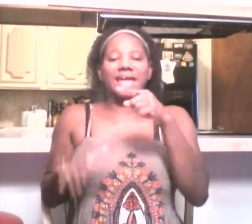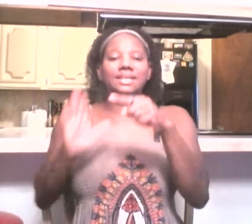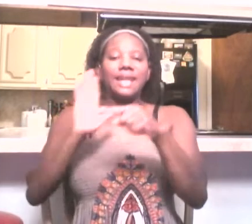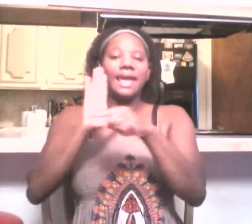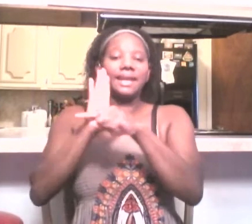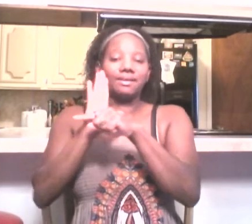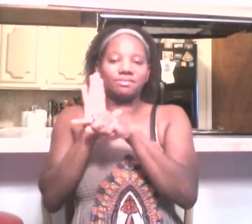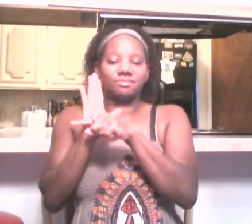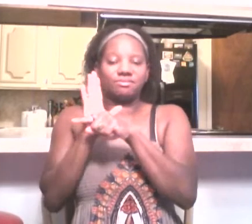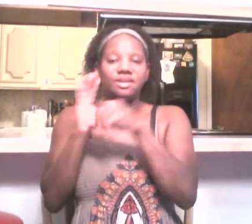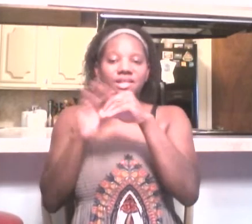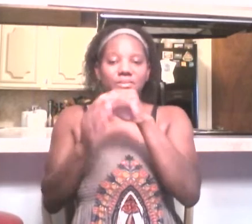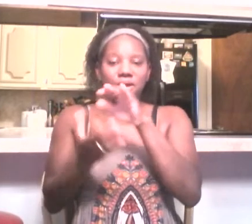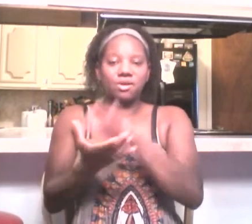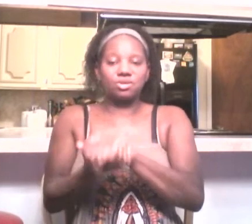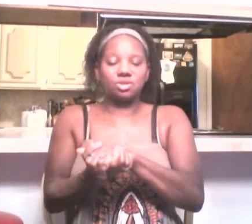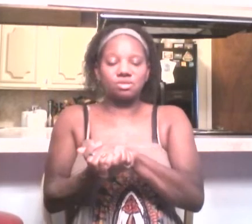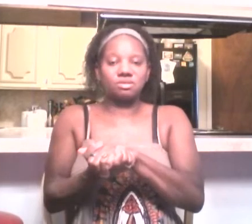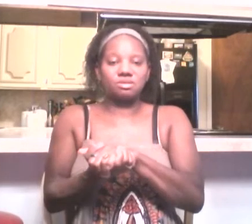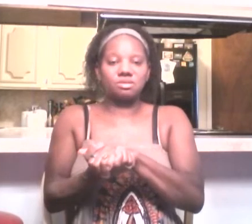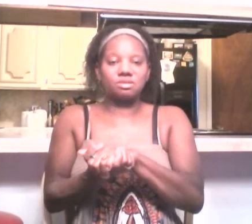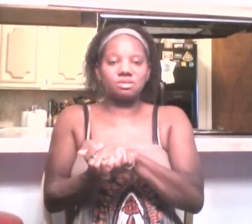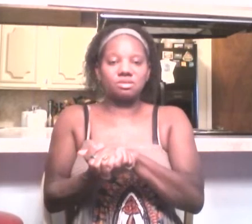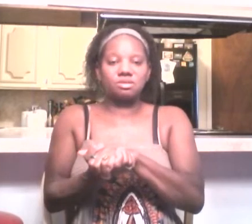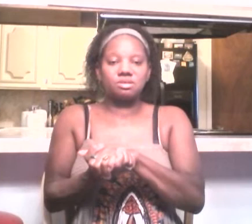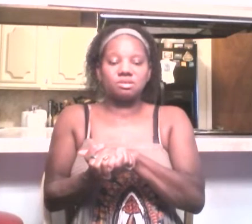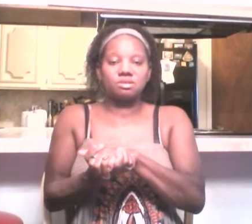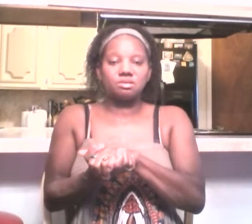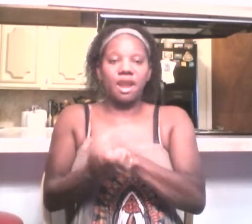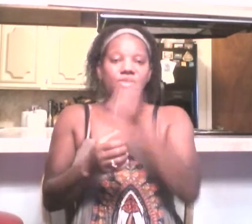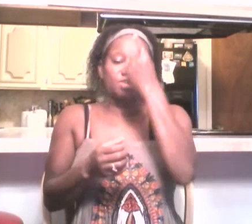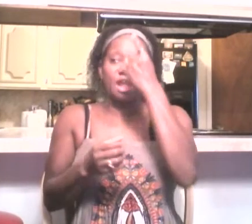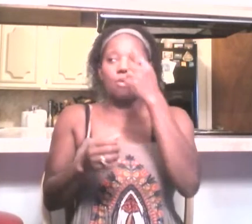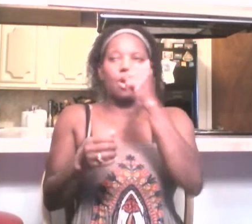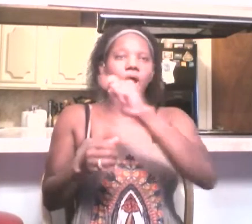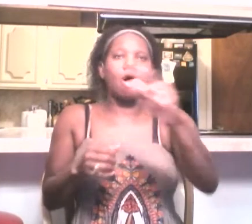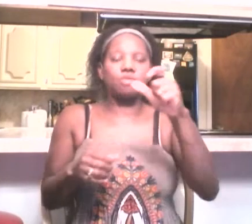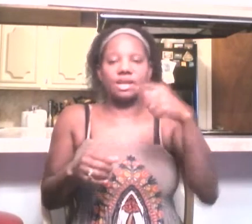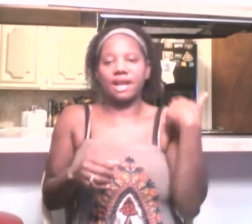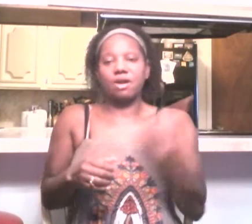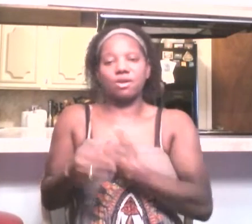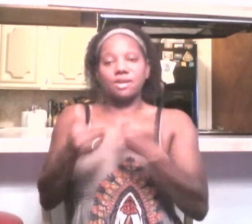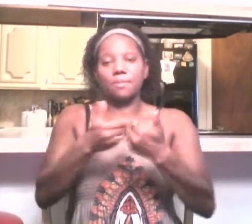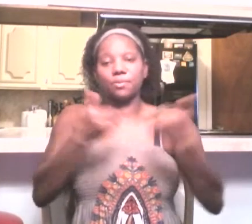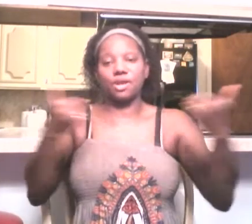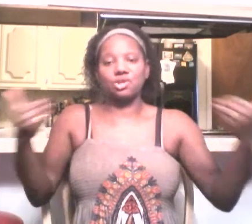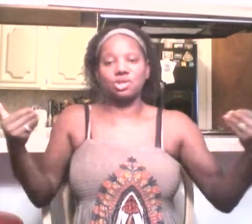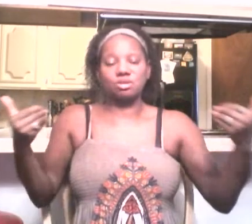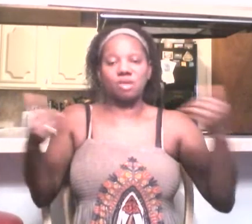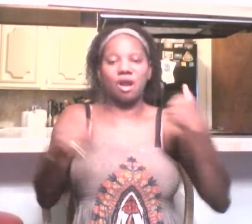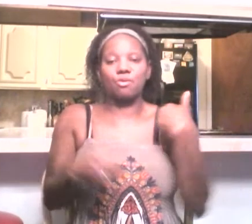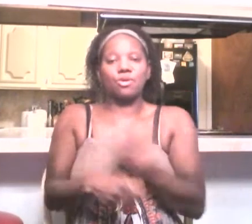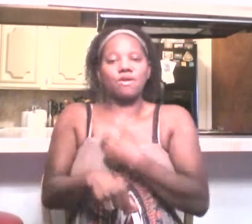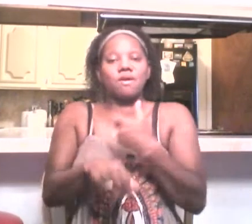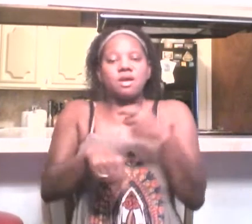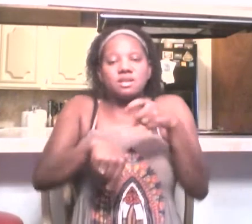that's a negative in the marriage. I understand we all need our separation, our